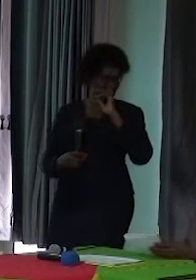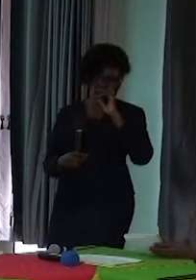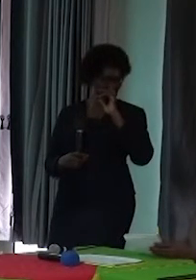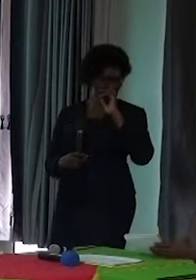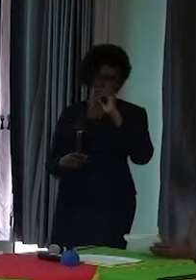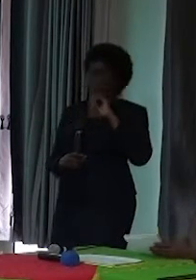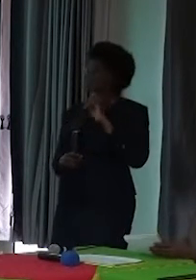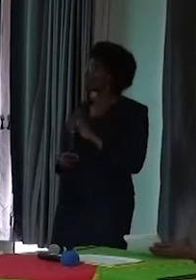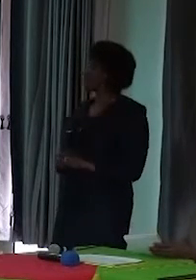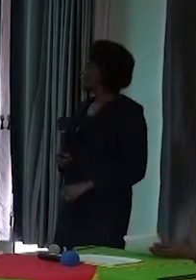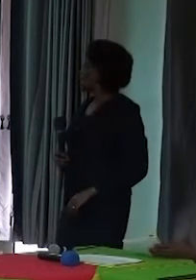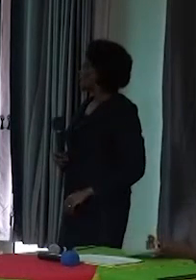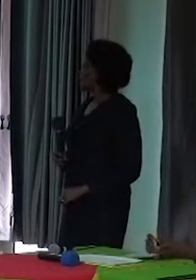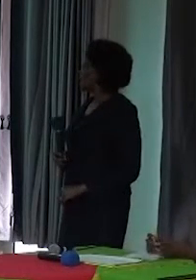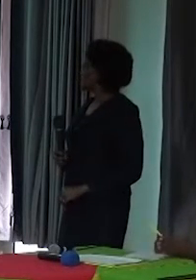license.